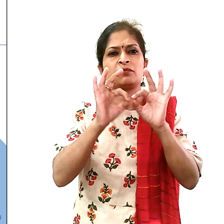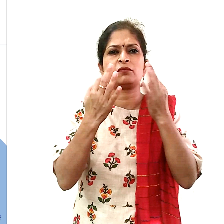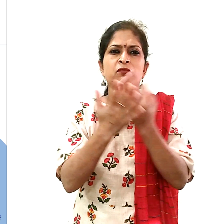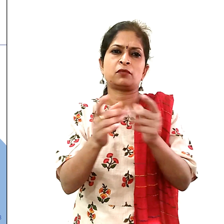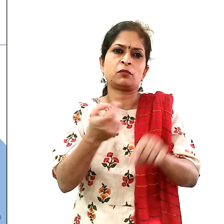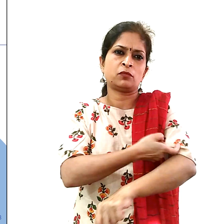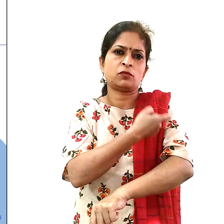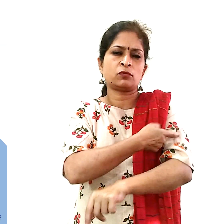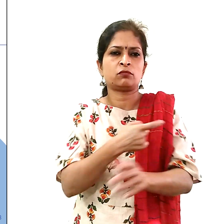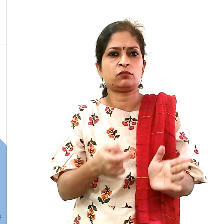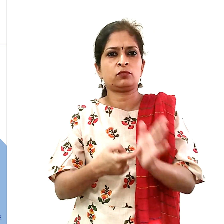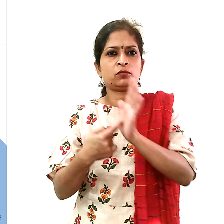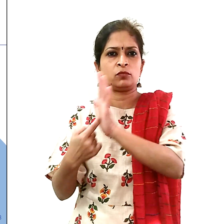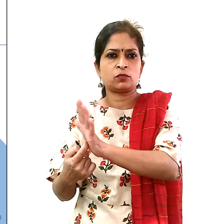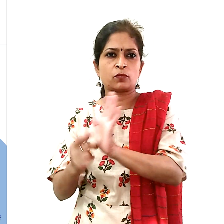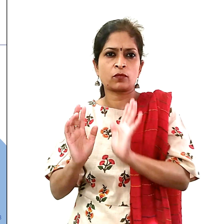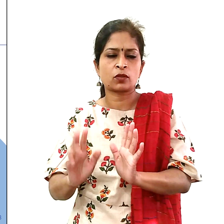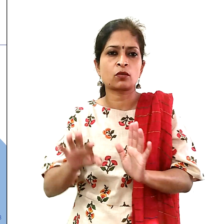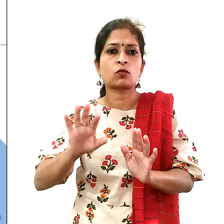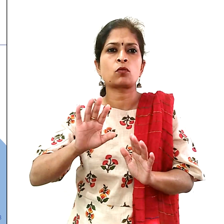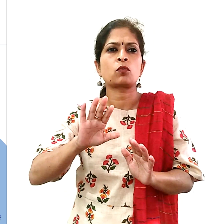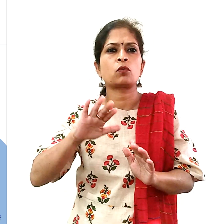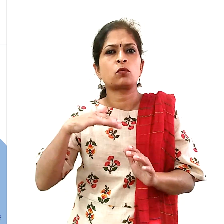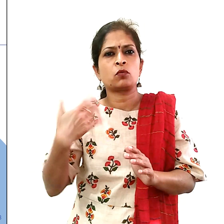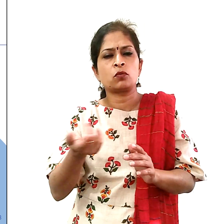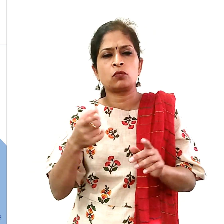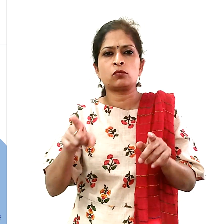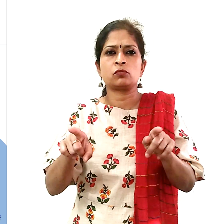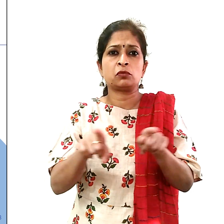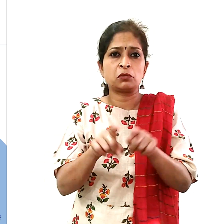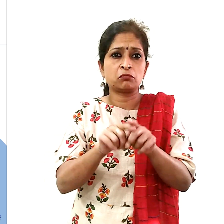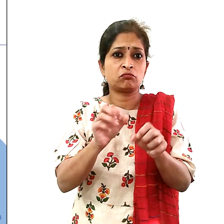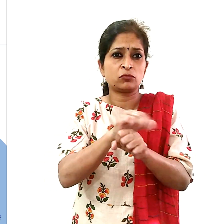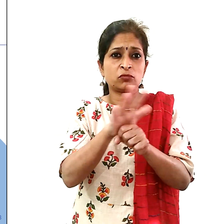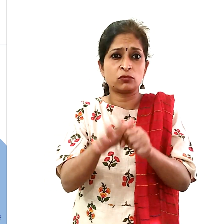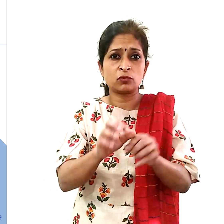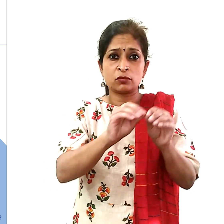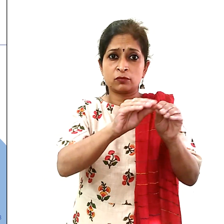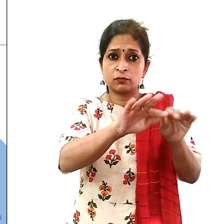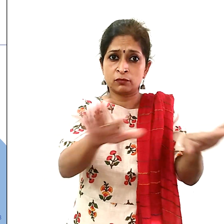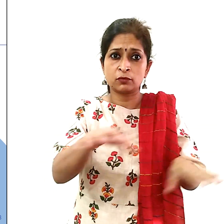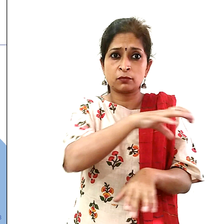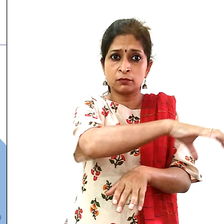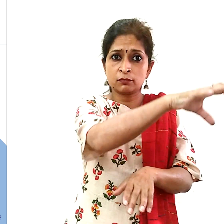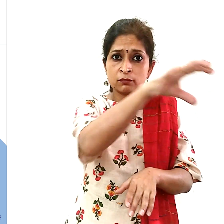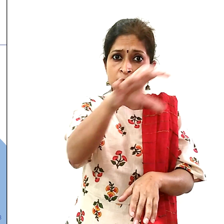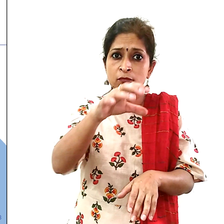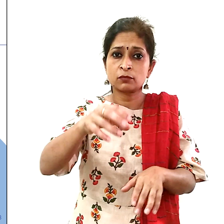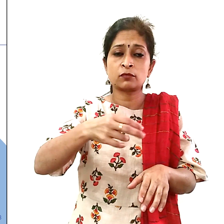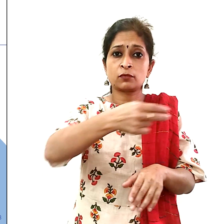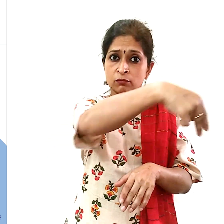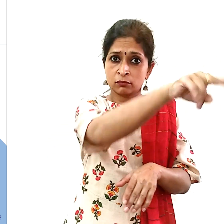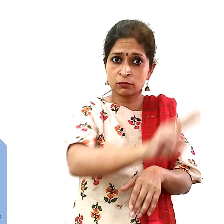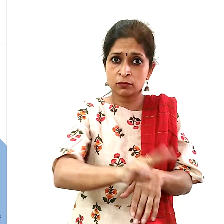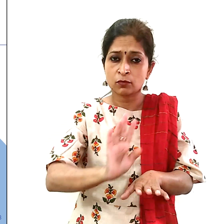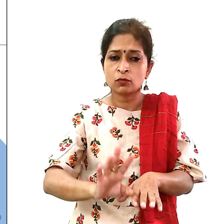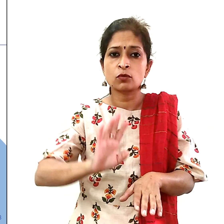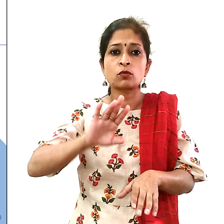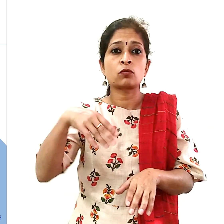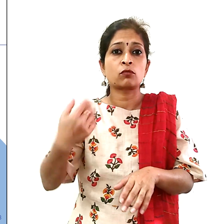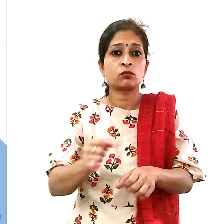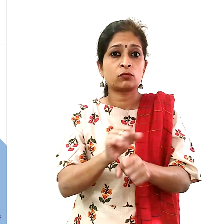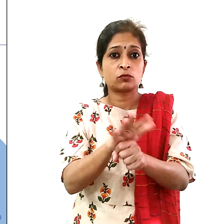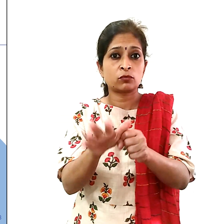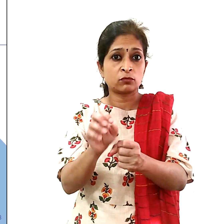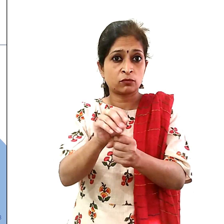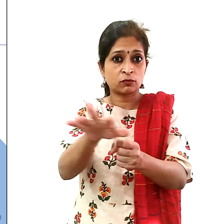a respiratory infection plus any of the following: travel history to a coronavirus affected area, close